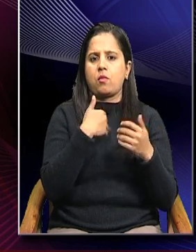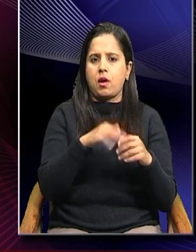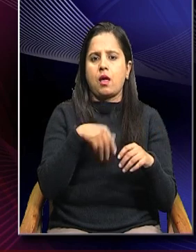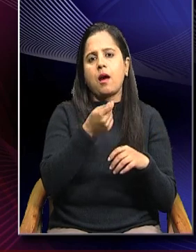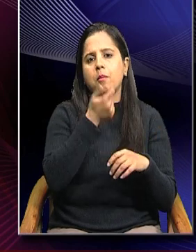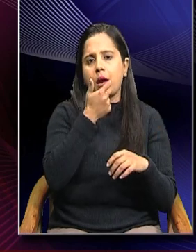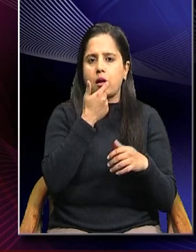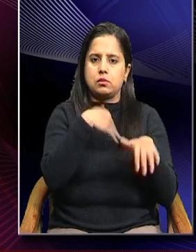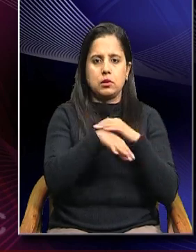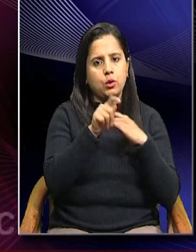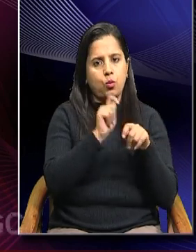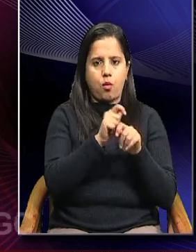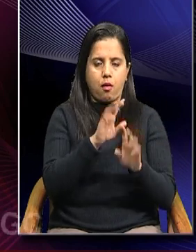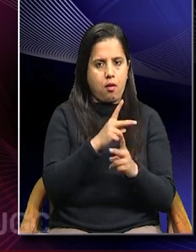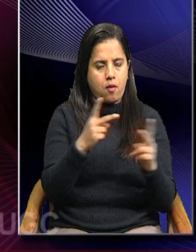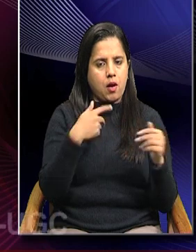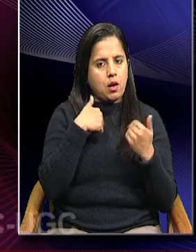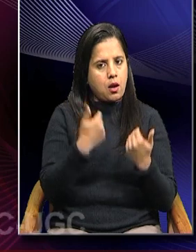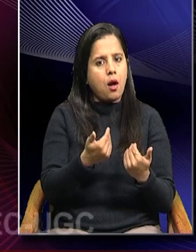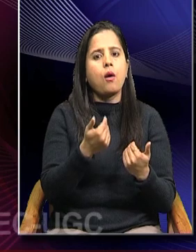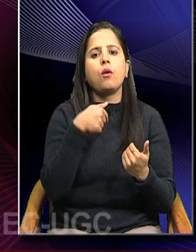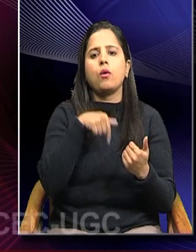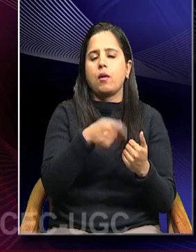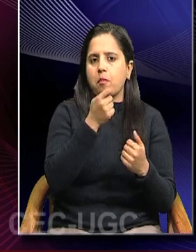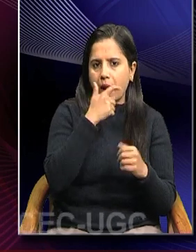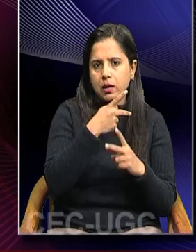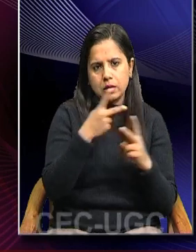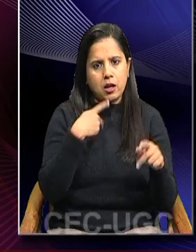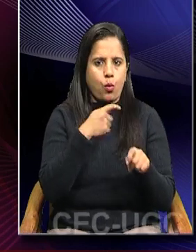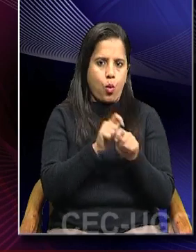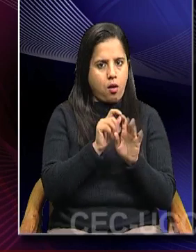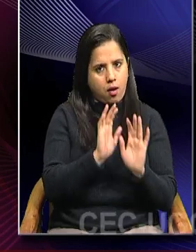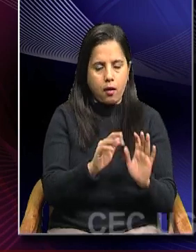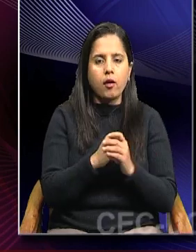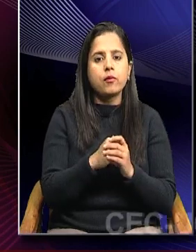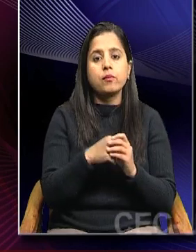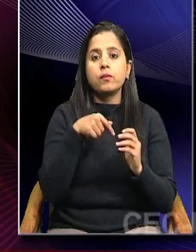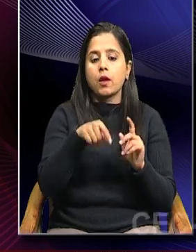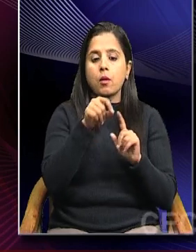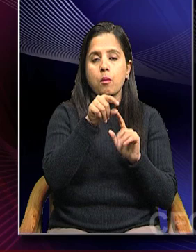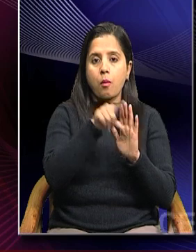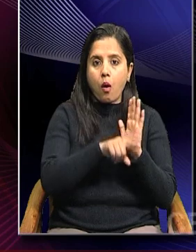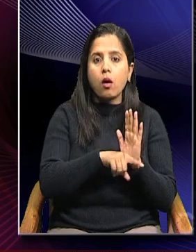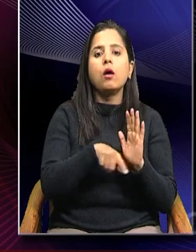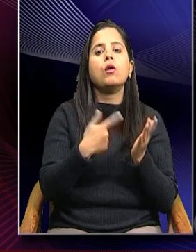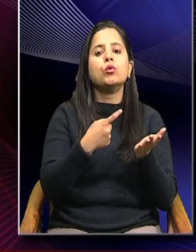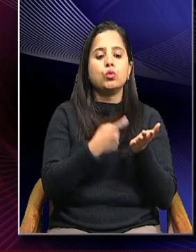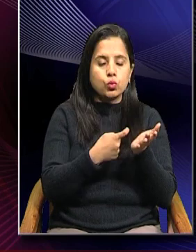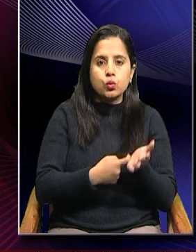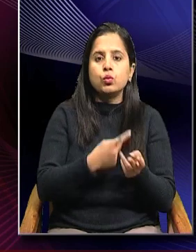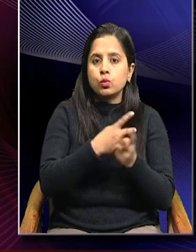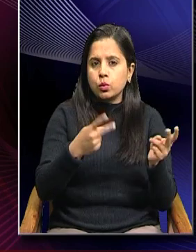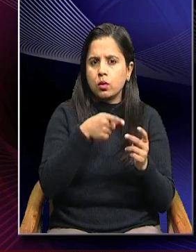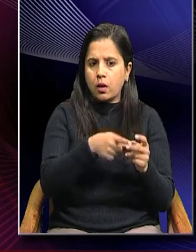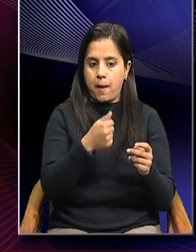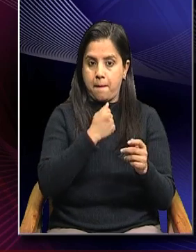pharmaceutical industry, that is I am dealing with the medicines and all. So, the policies and regulations which are specific to